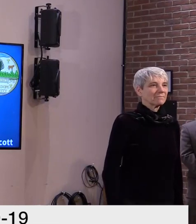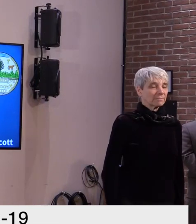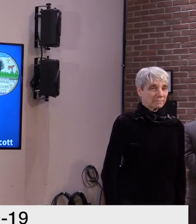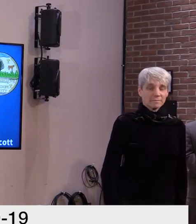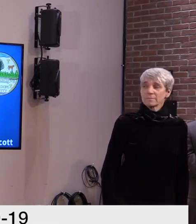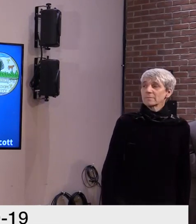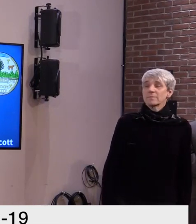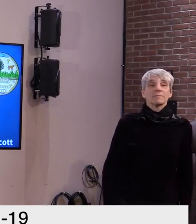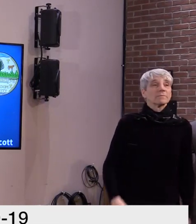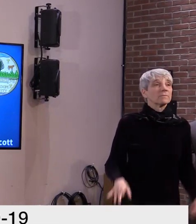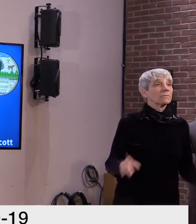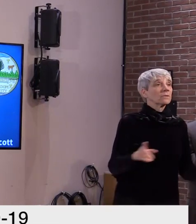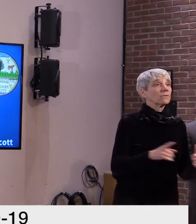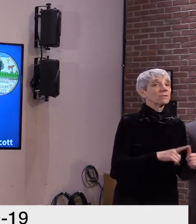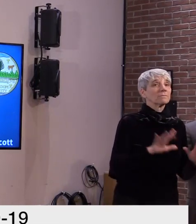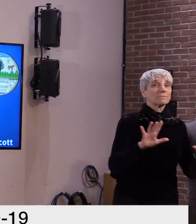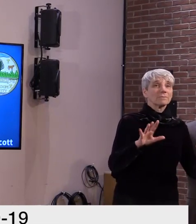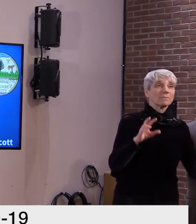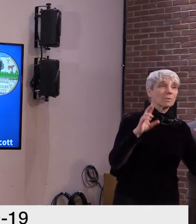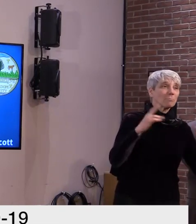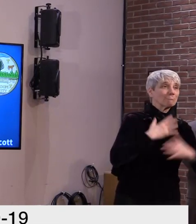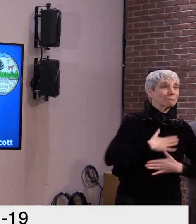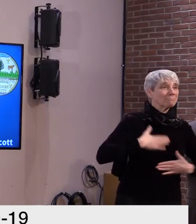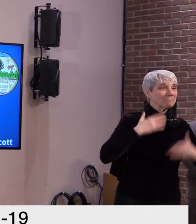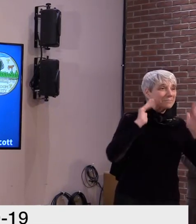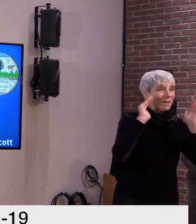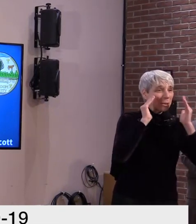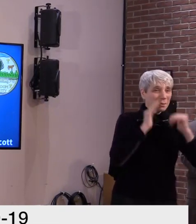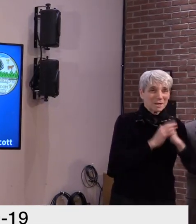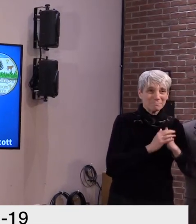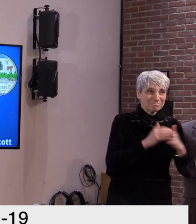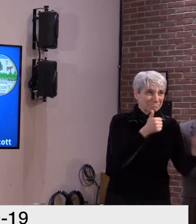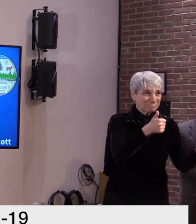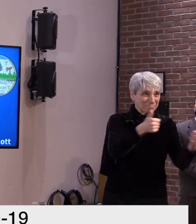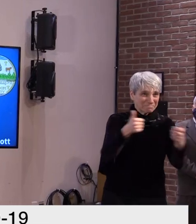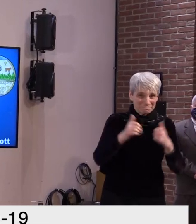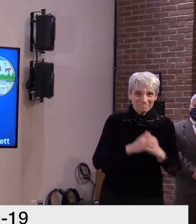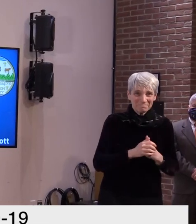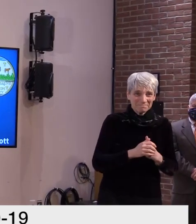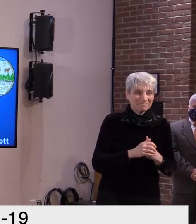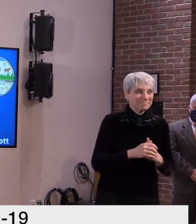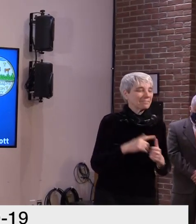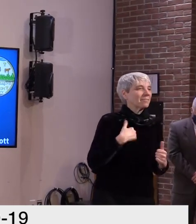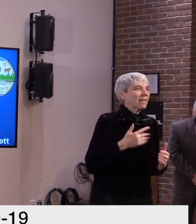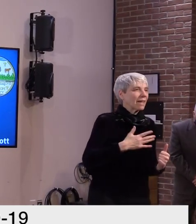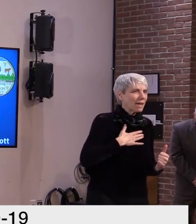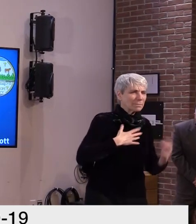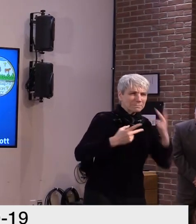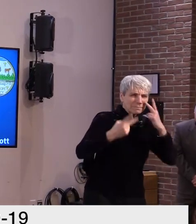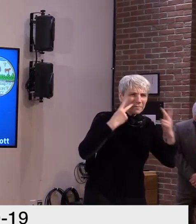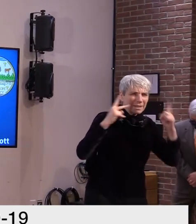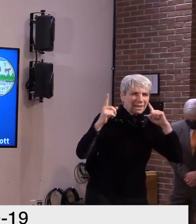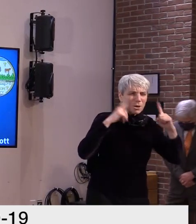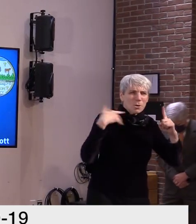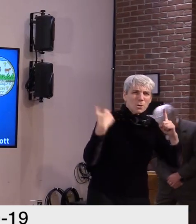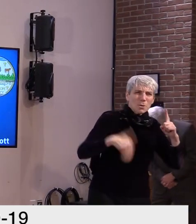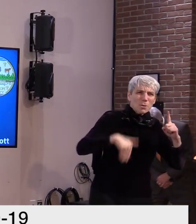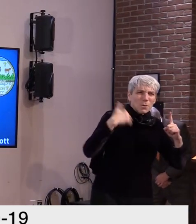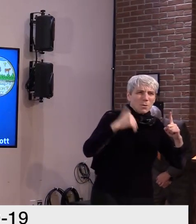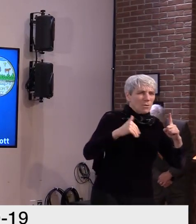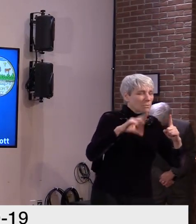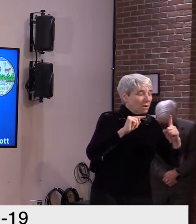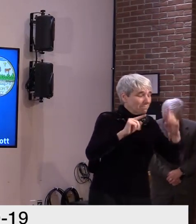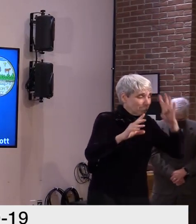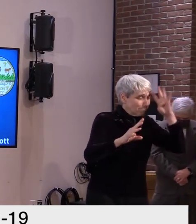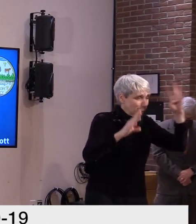I'll start off by saying I hope everybody had a happy Halloween. I was glad to see and hear about all the creative ways